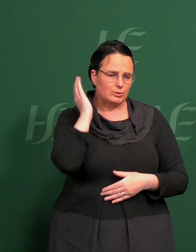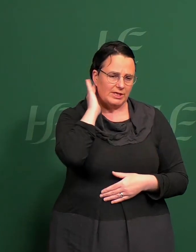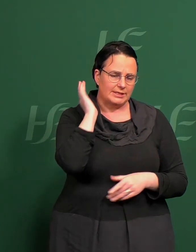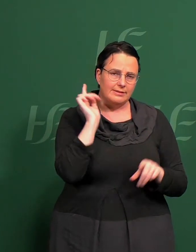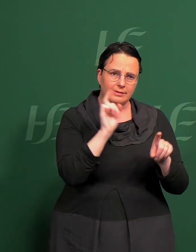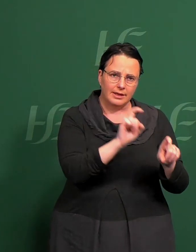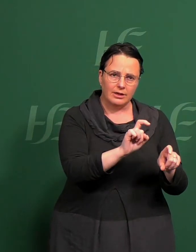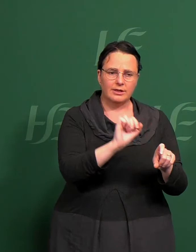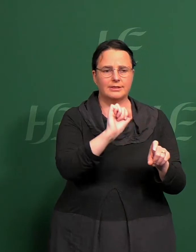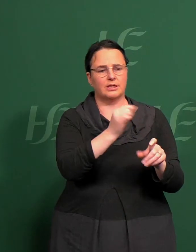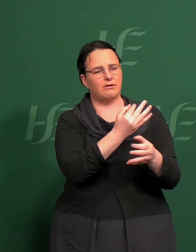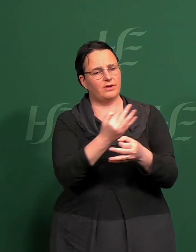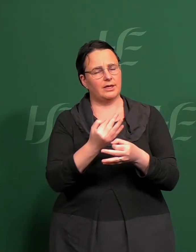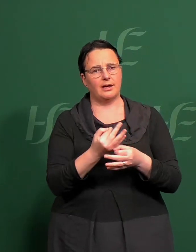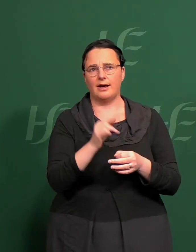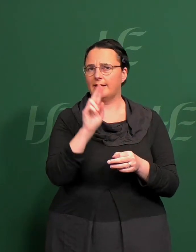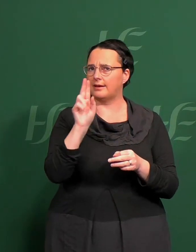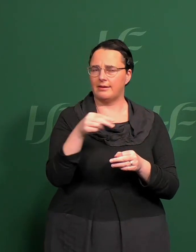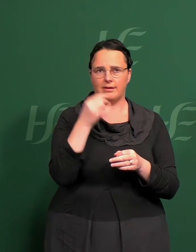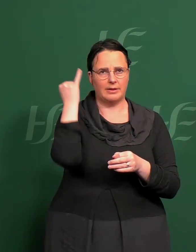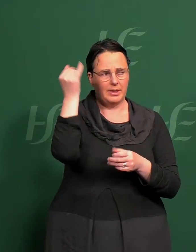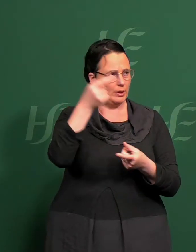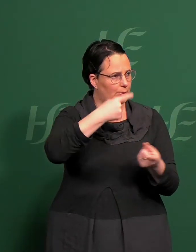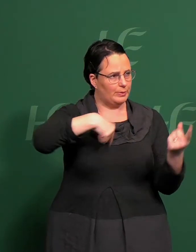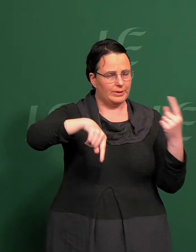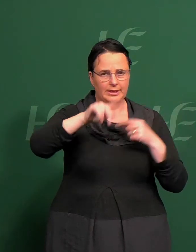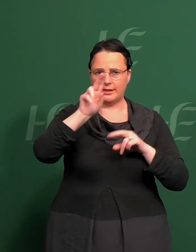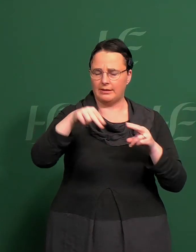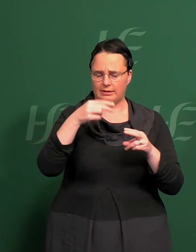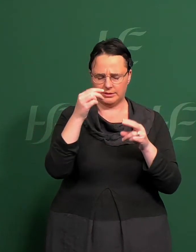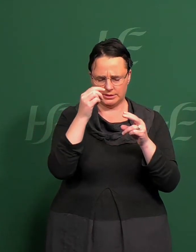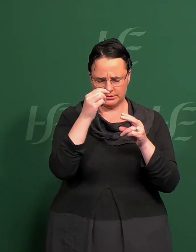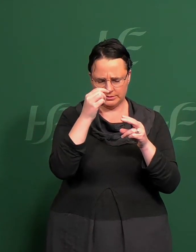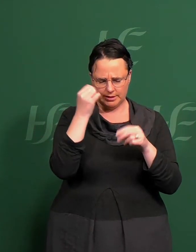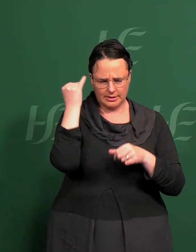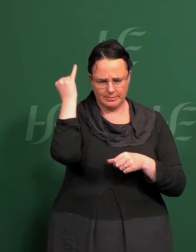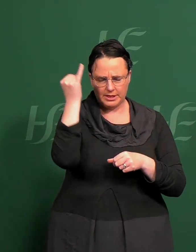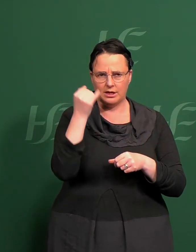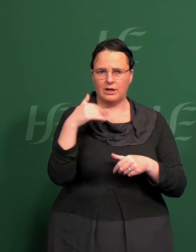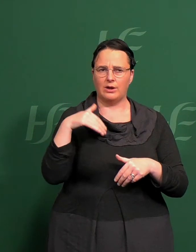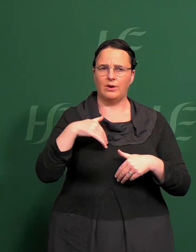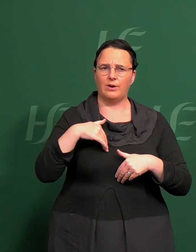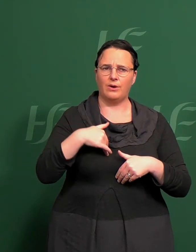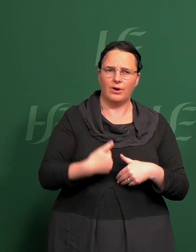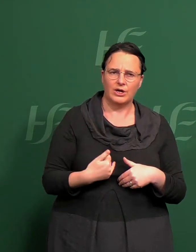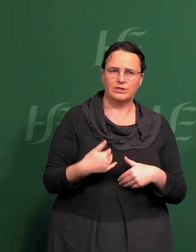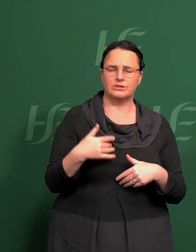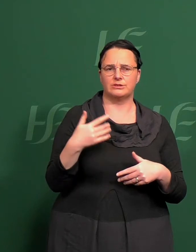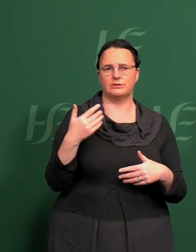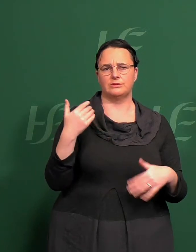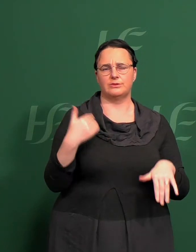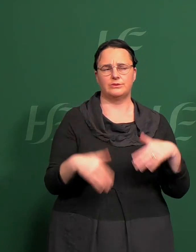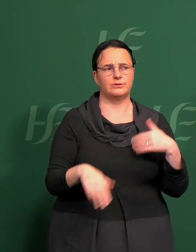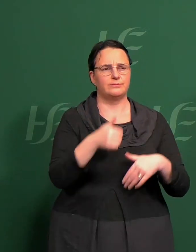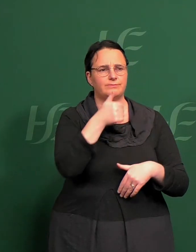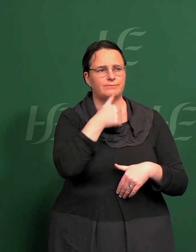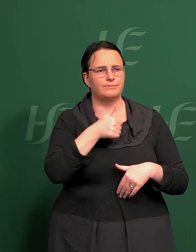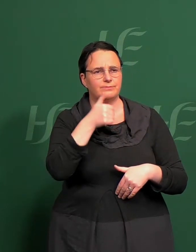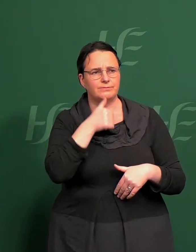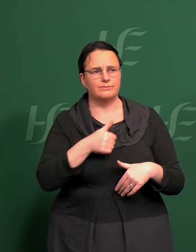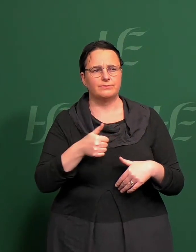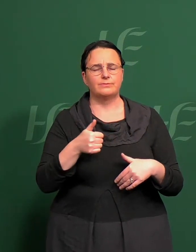families. I just can't imagine, and we can't imagine, the hurt they have had and the pain in